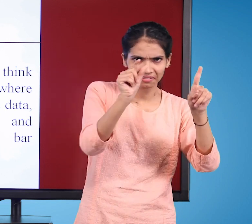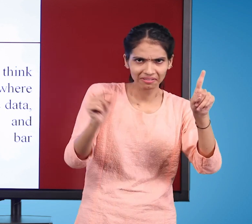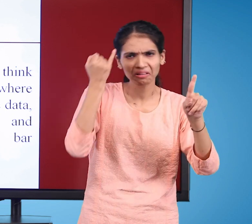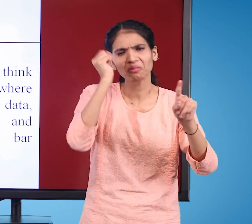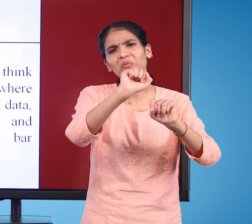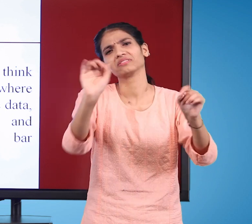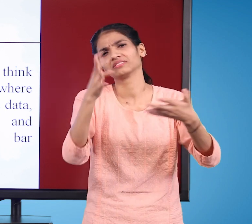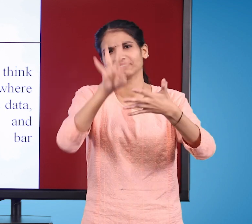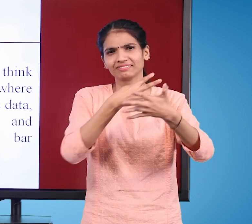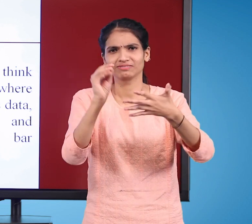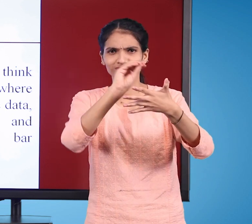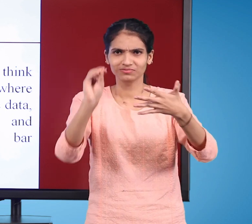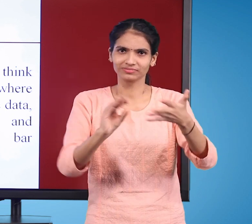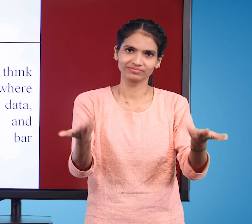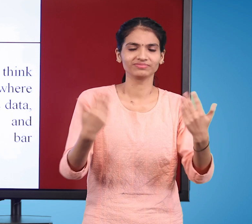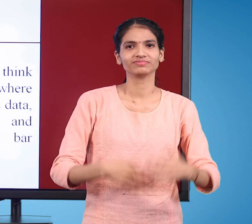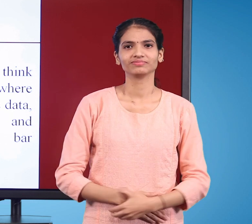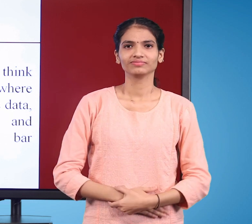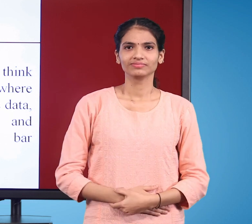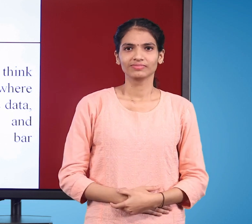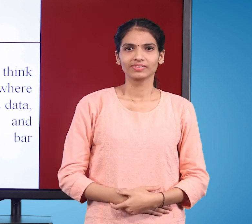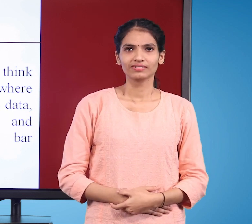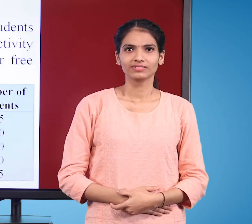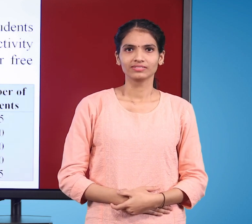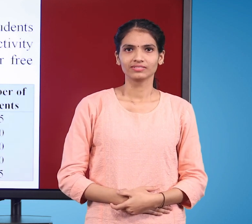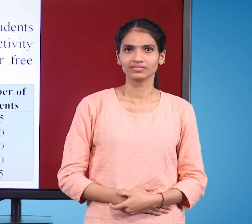data, construct the tables and represent them using bar graphs.